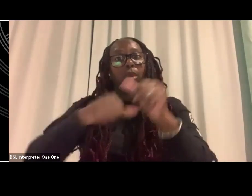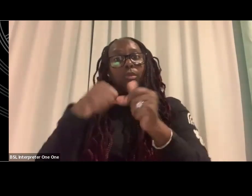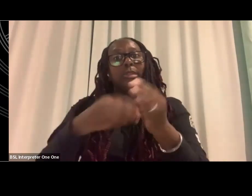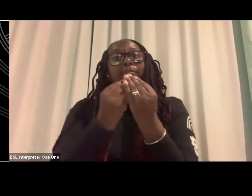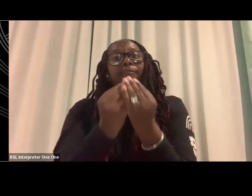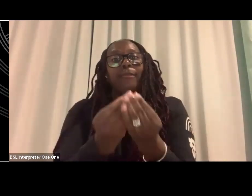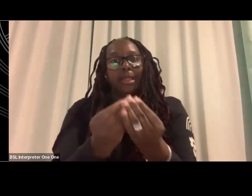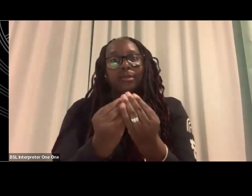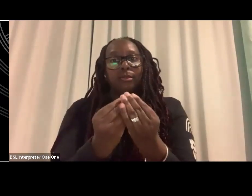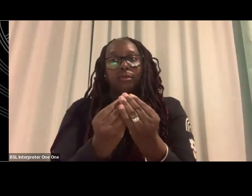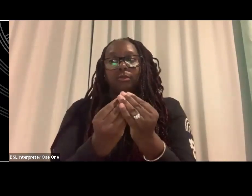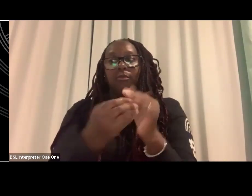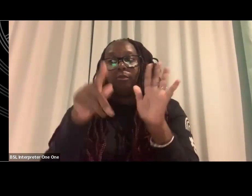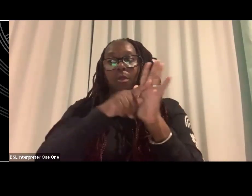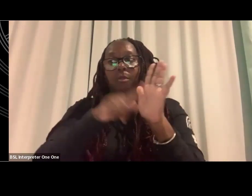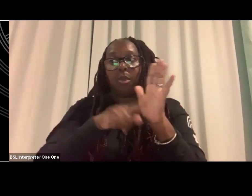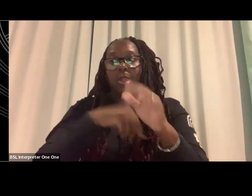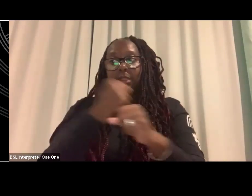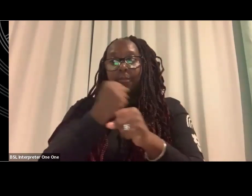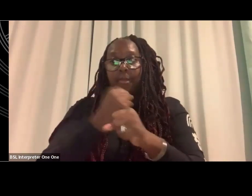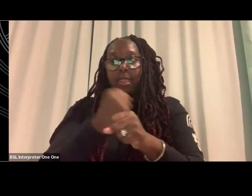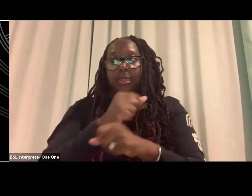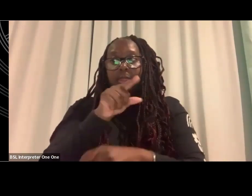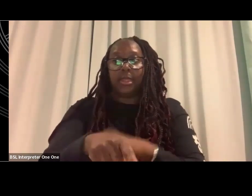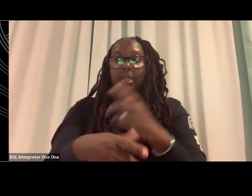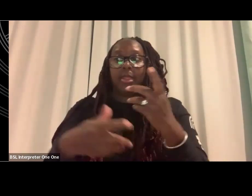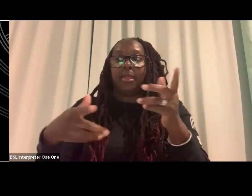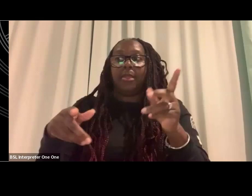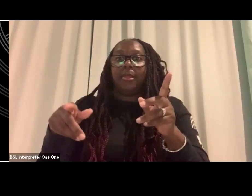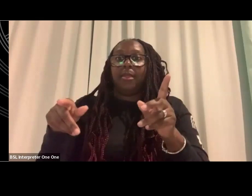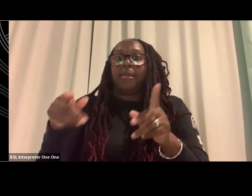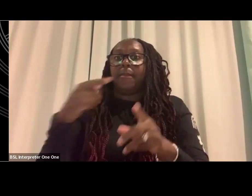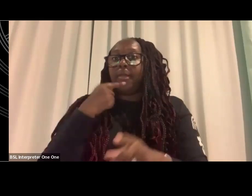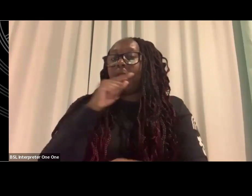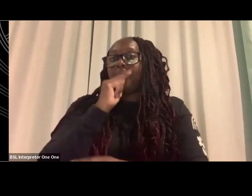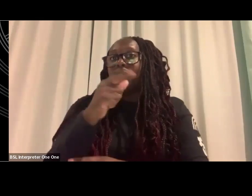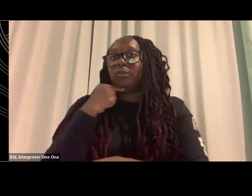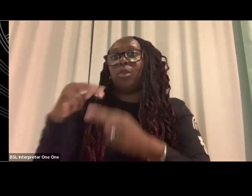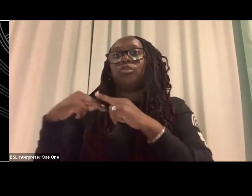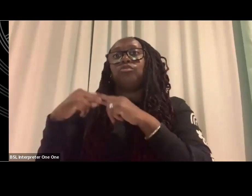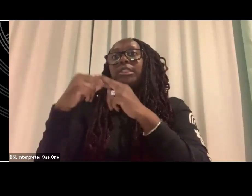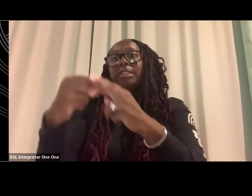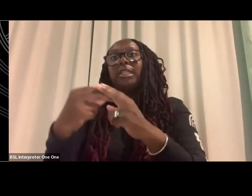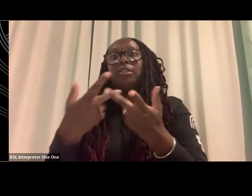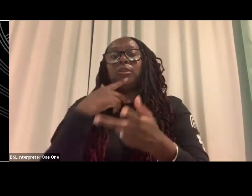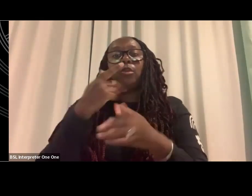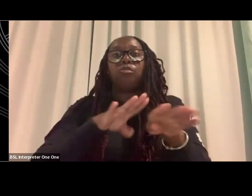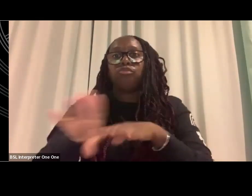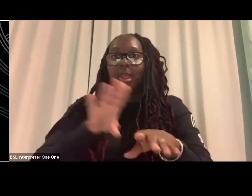policy making that are based in our traditional knowledge and values and